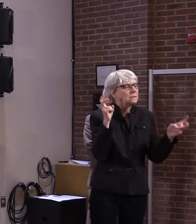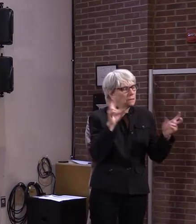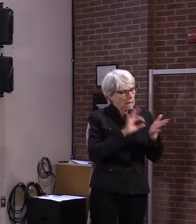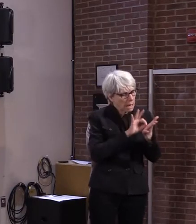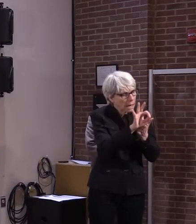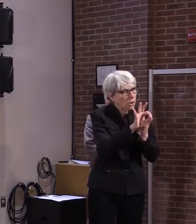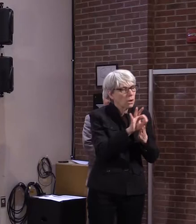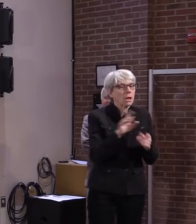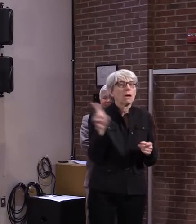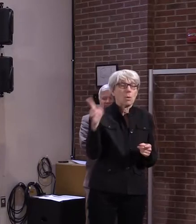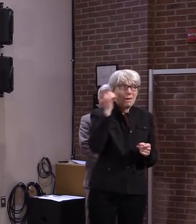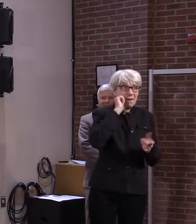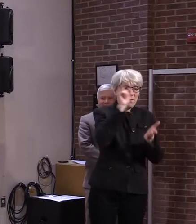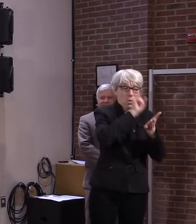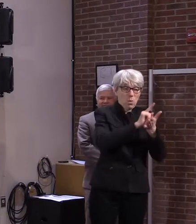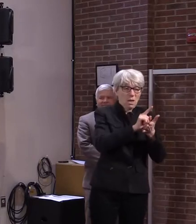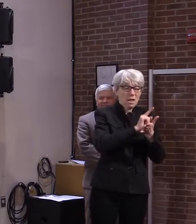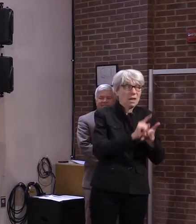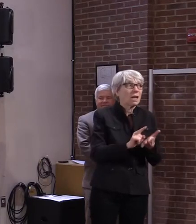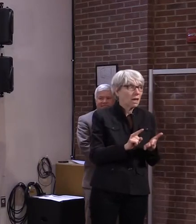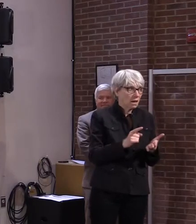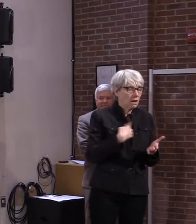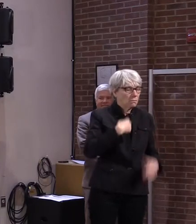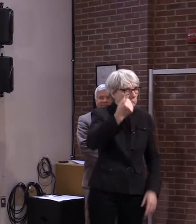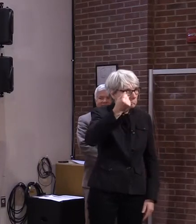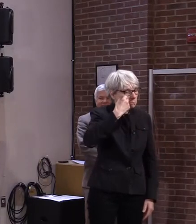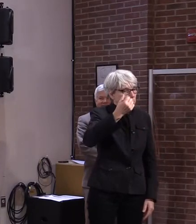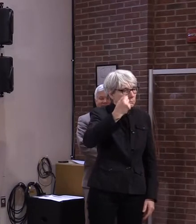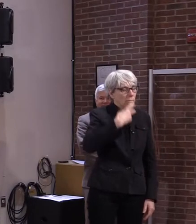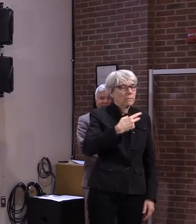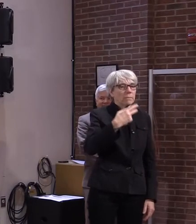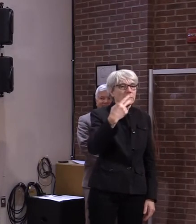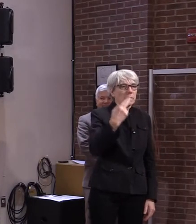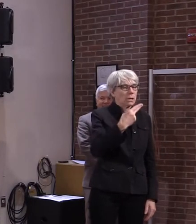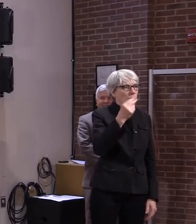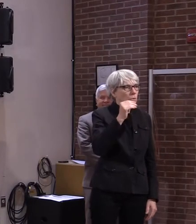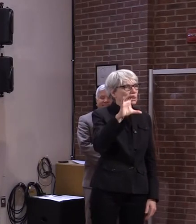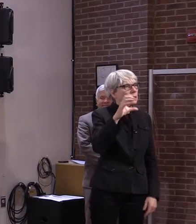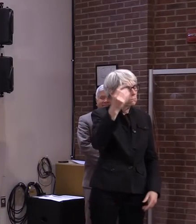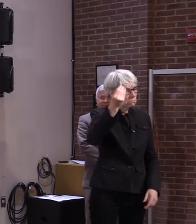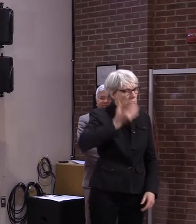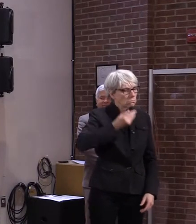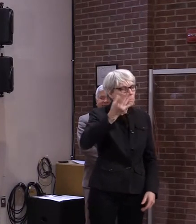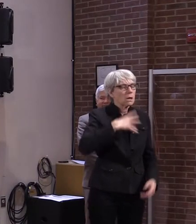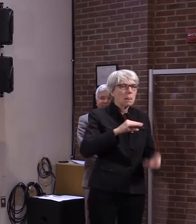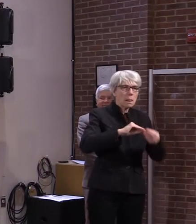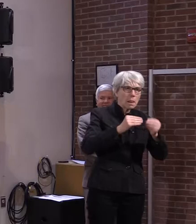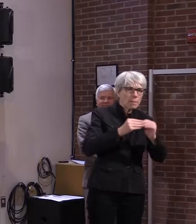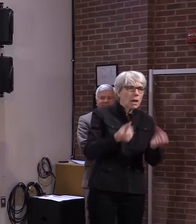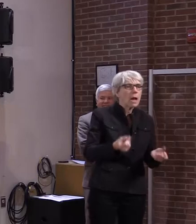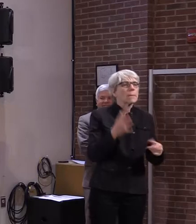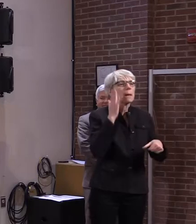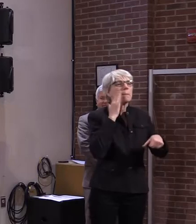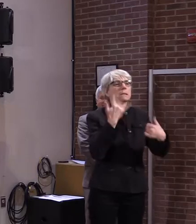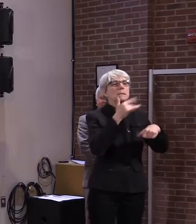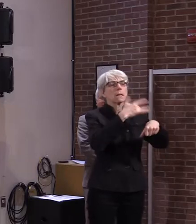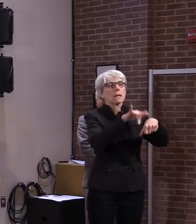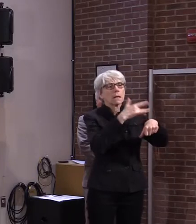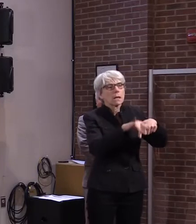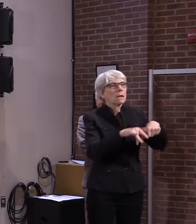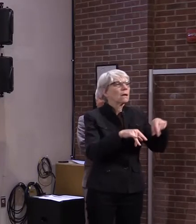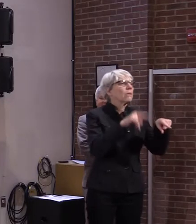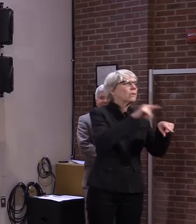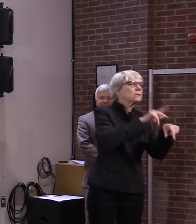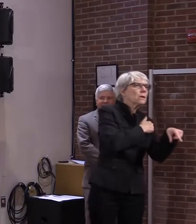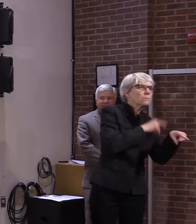a weekly basis. I get updated with an HOC briefing. We know the number of beds available and how many